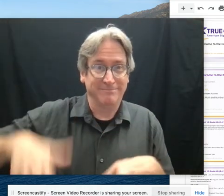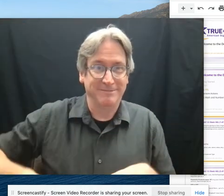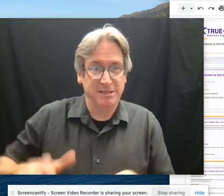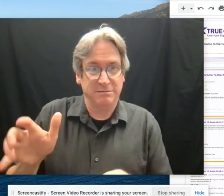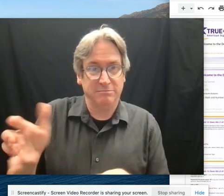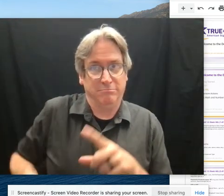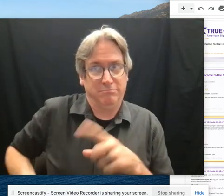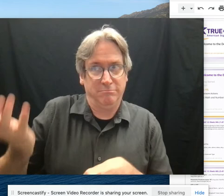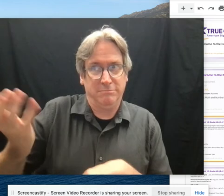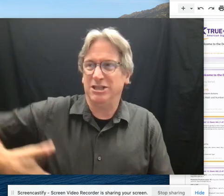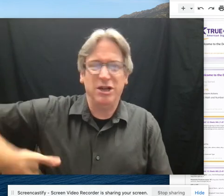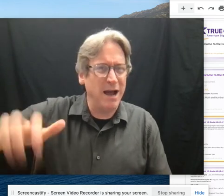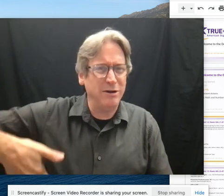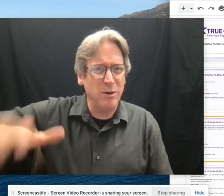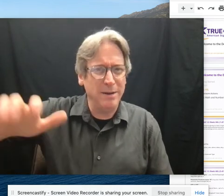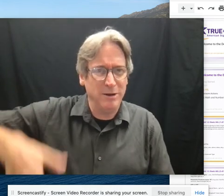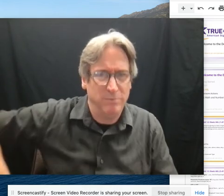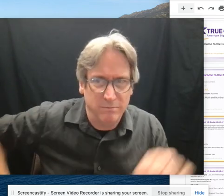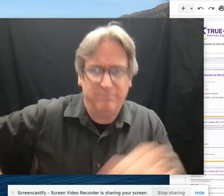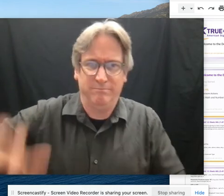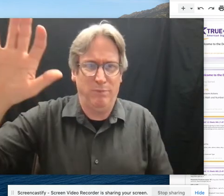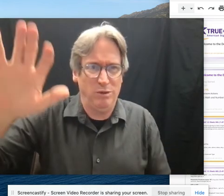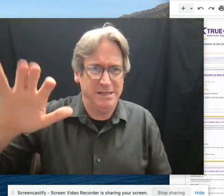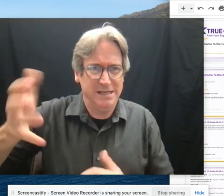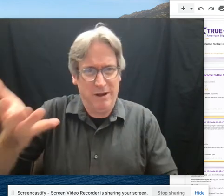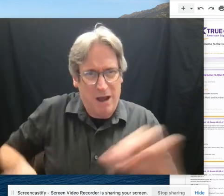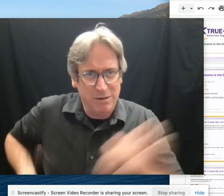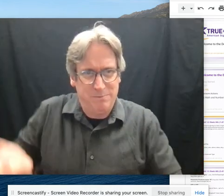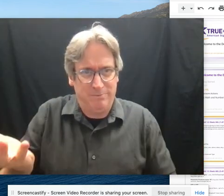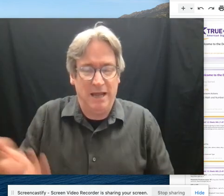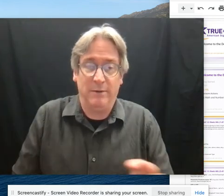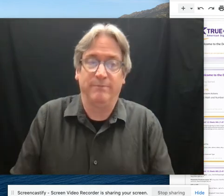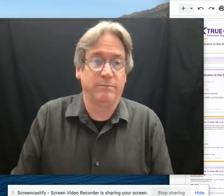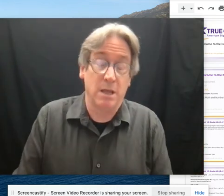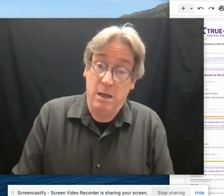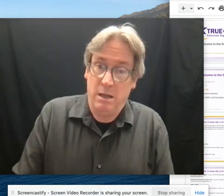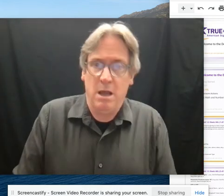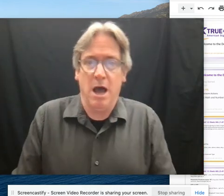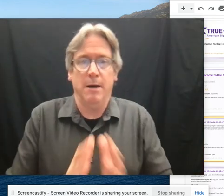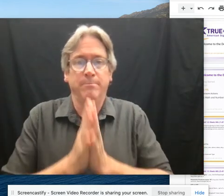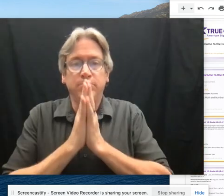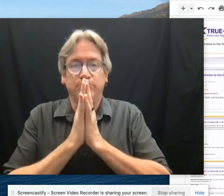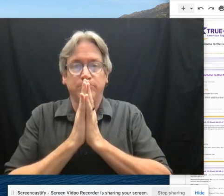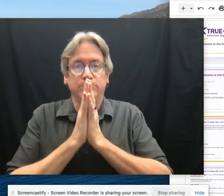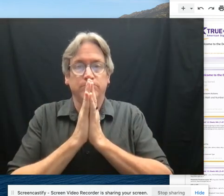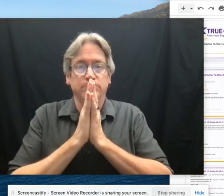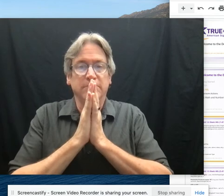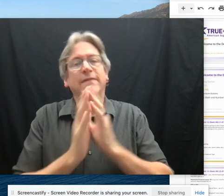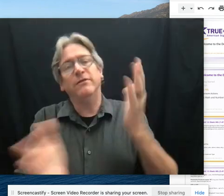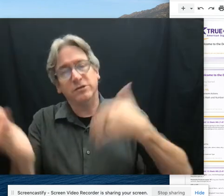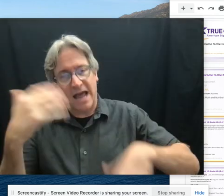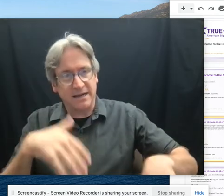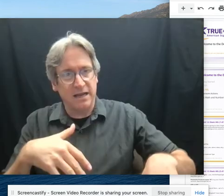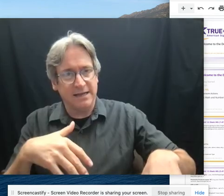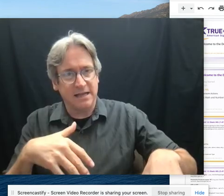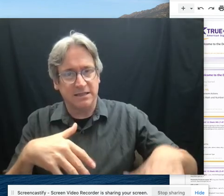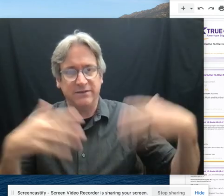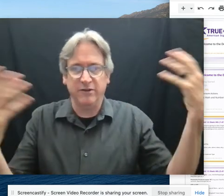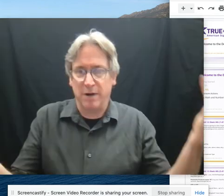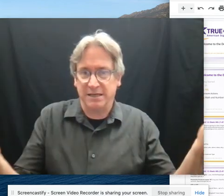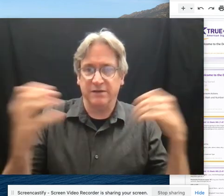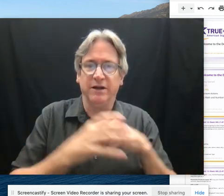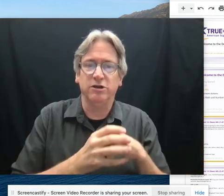right? Because actually, no, I don't know anybody who bowls this way. Anyway. And then there's